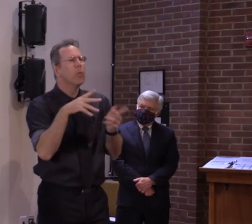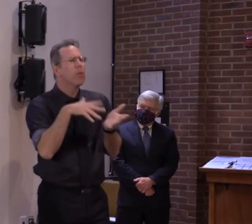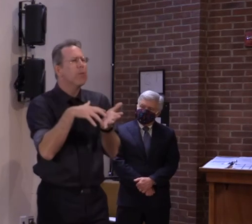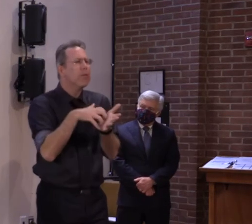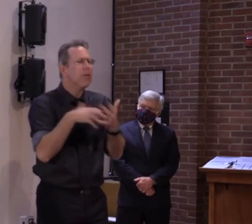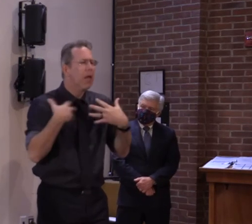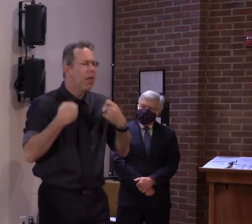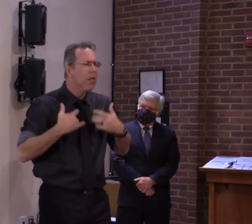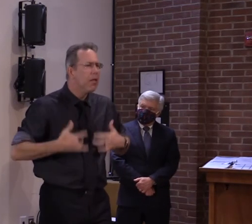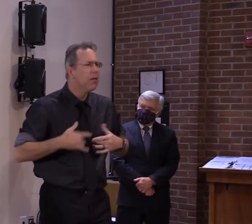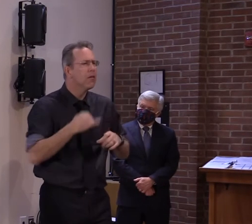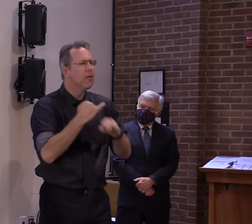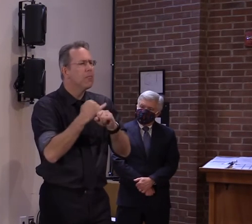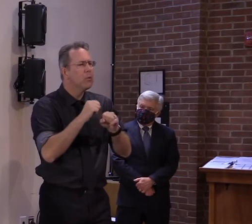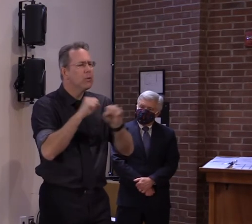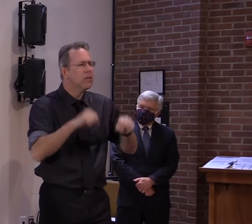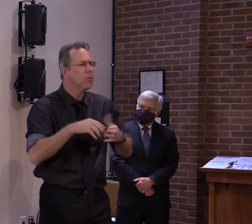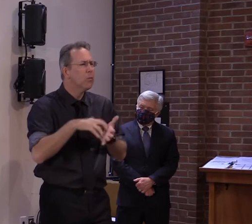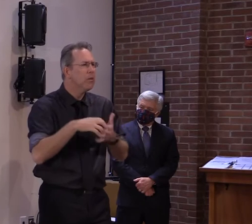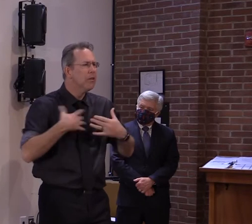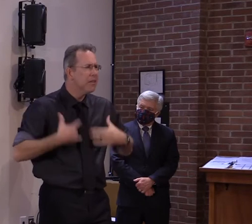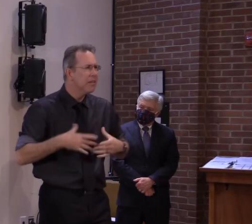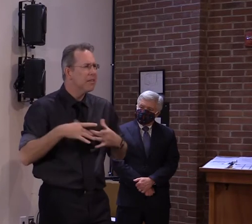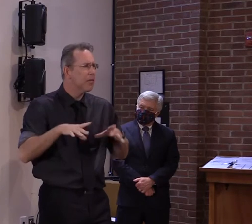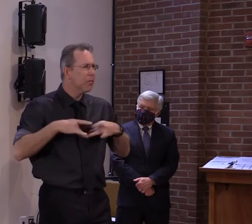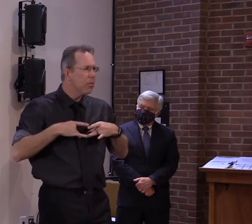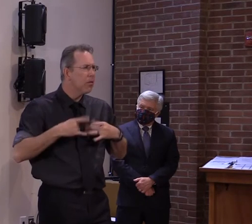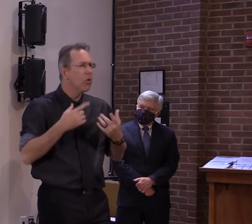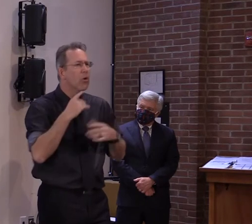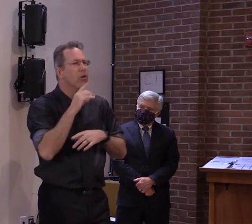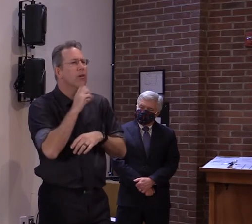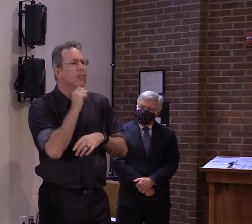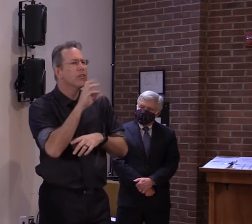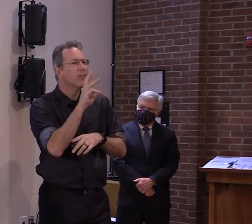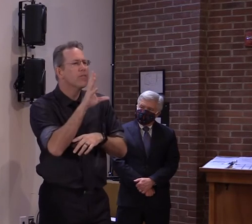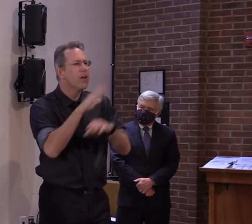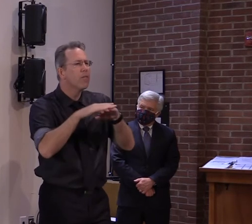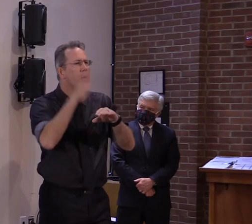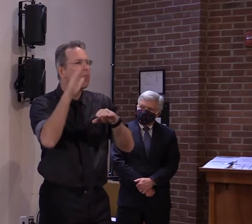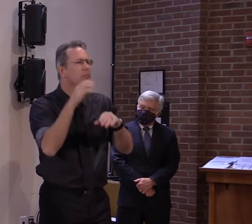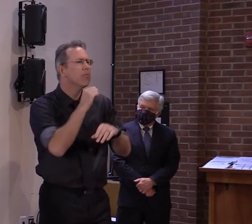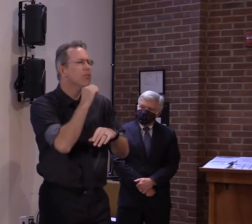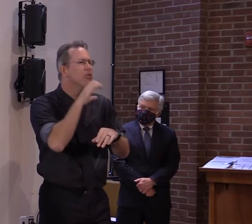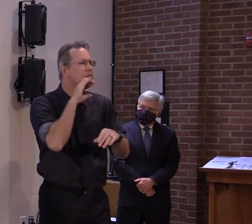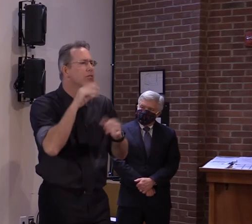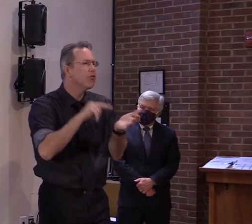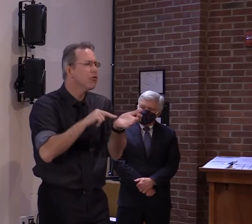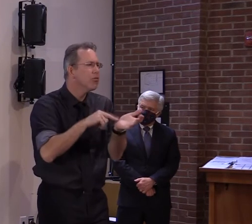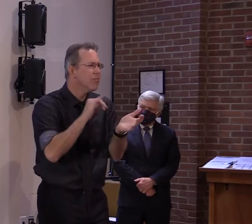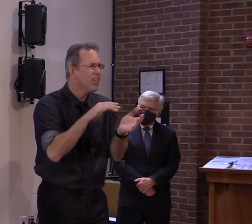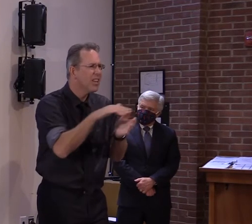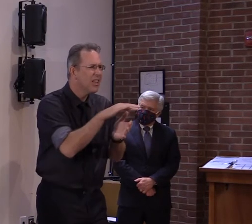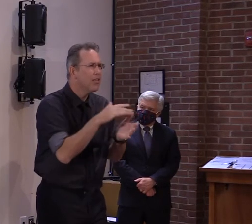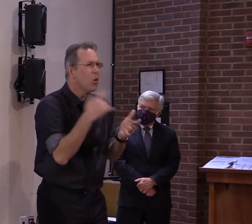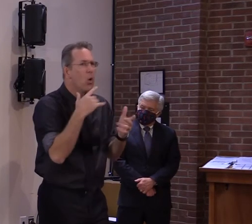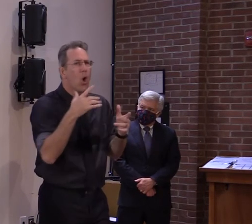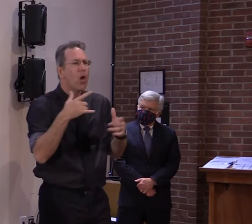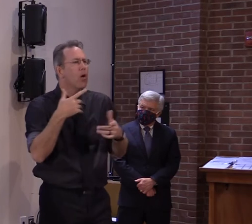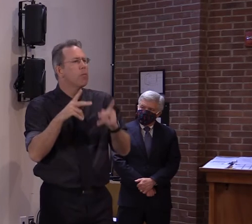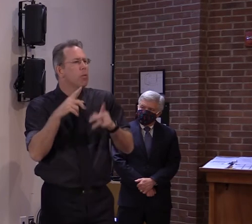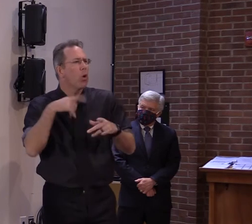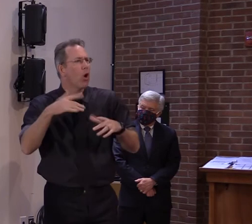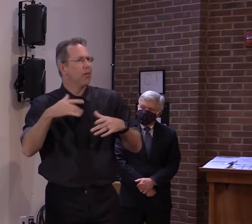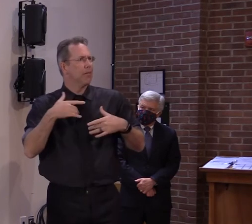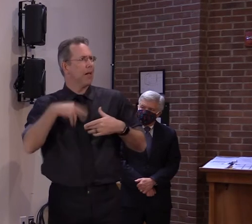be having some element of chronic comorbid diseases. That's how it's laid out at this point